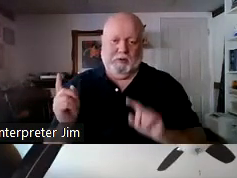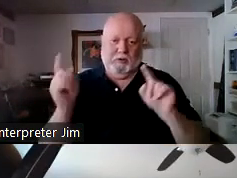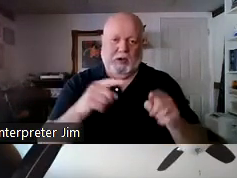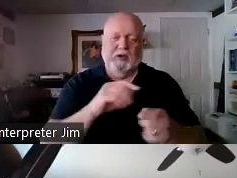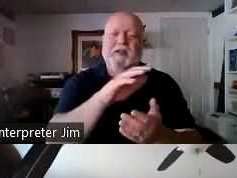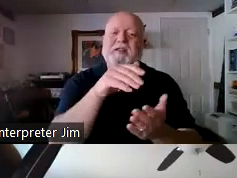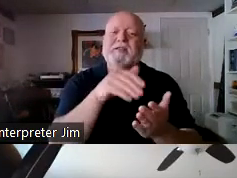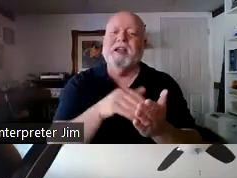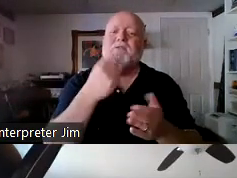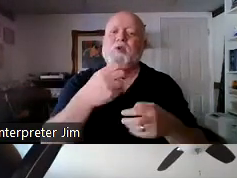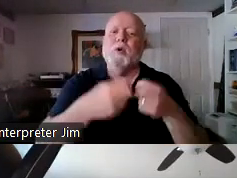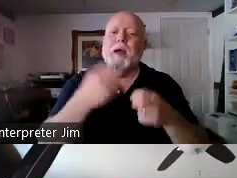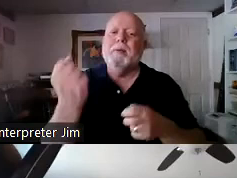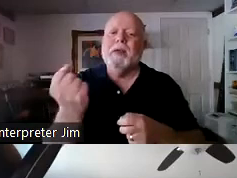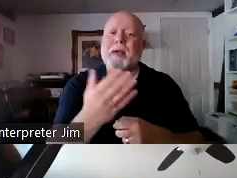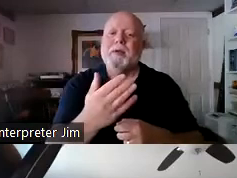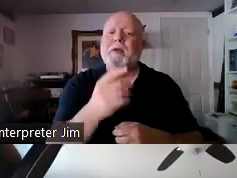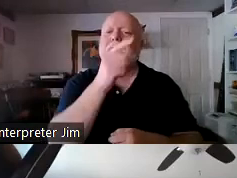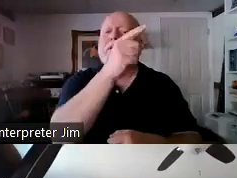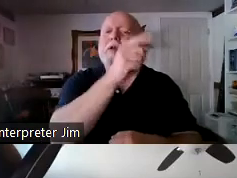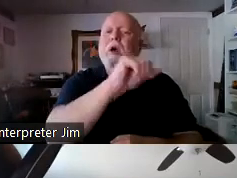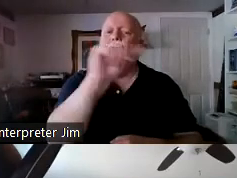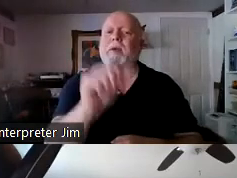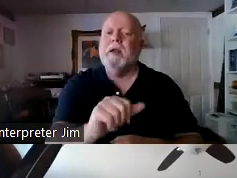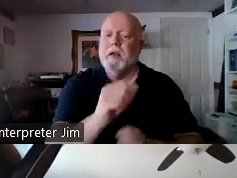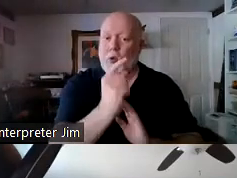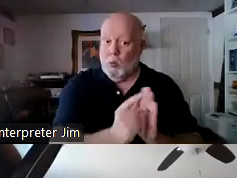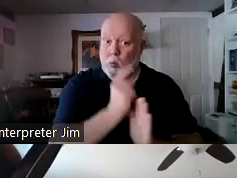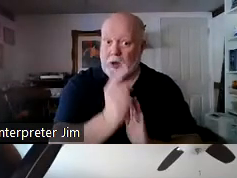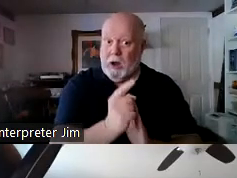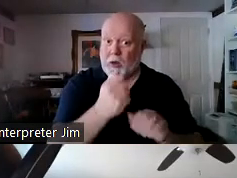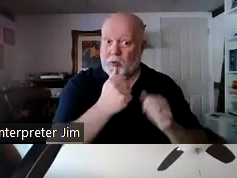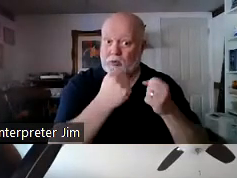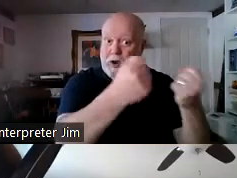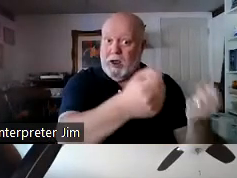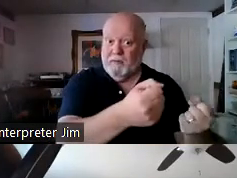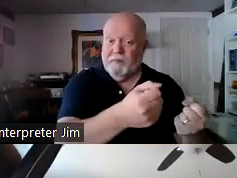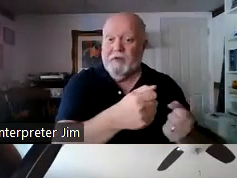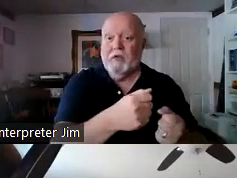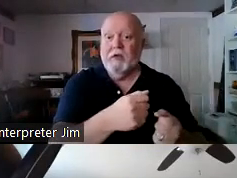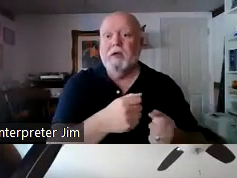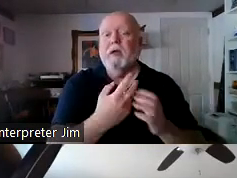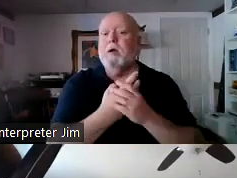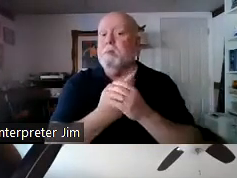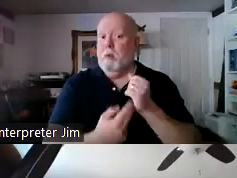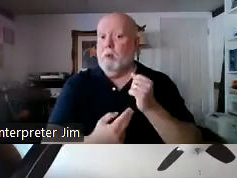in Albany, which was an hour away because that was the only service for gambling for me. And both my mom and Tim got